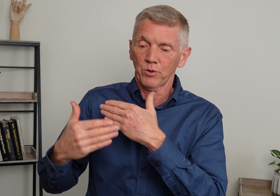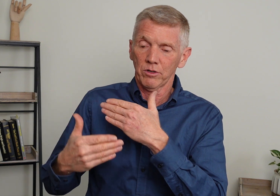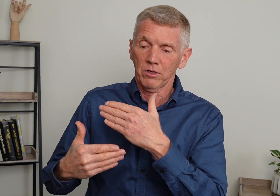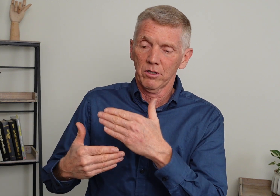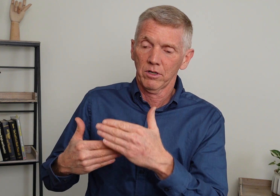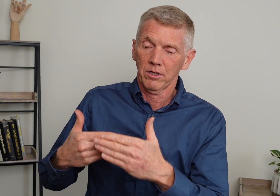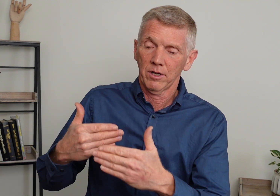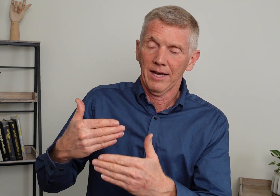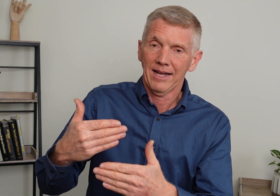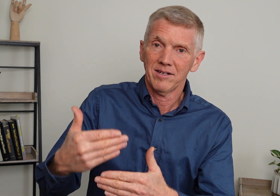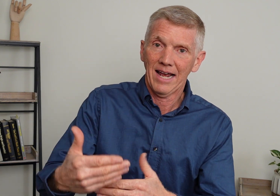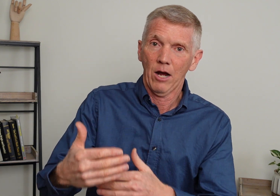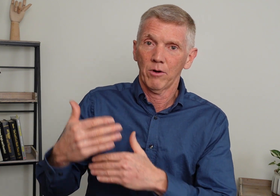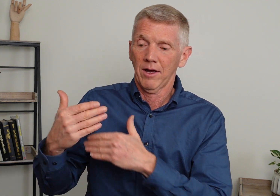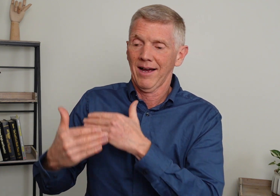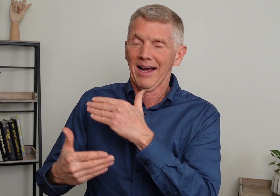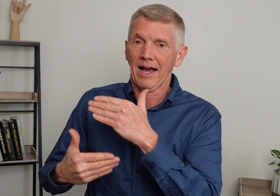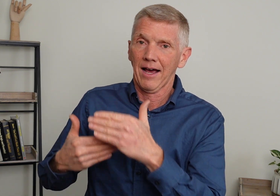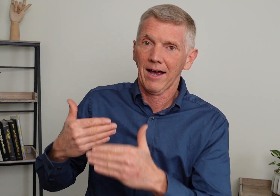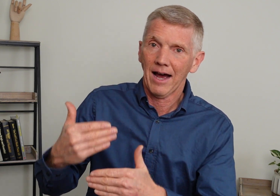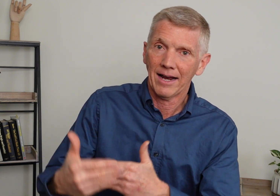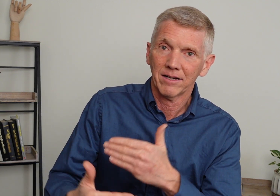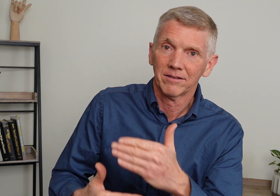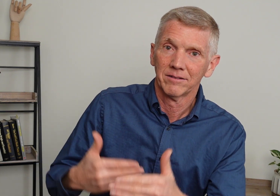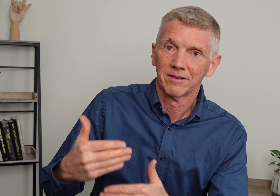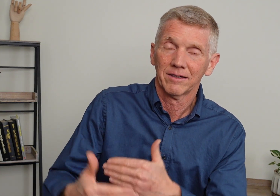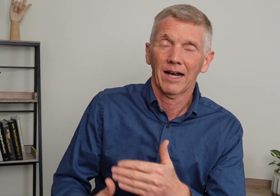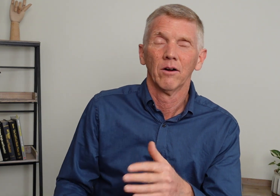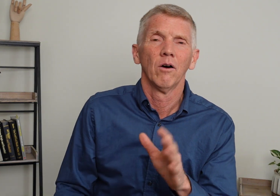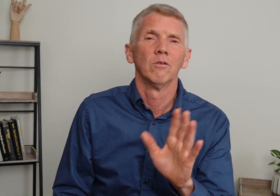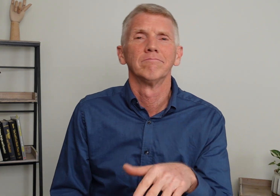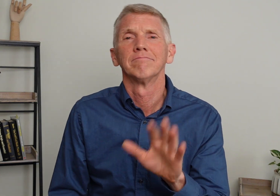shoulder and down. Kind, kind, oh.